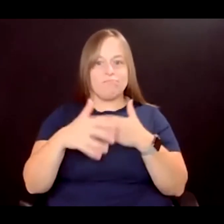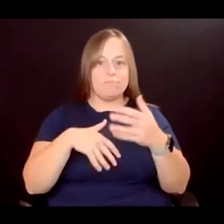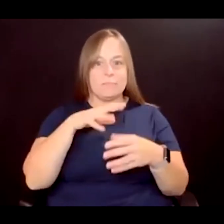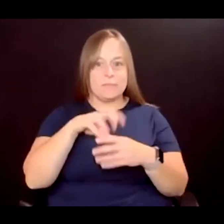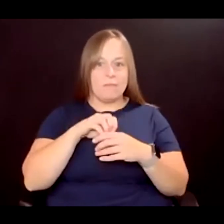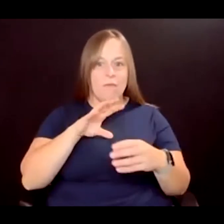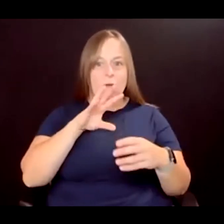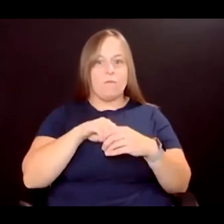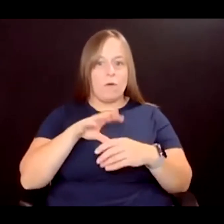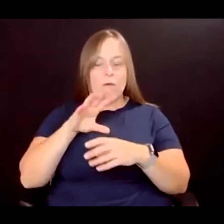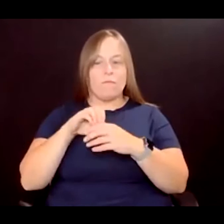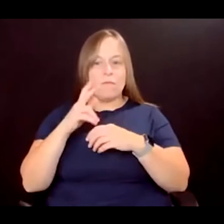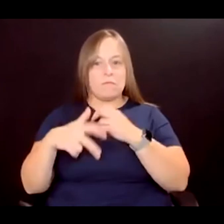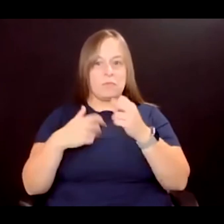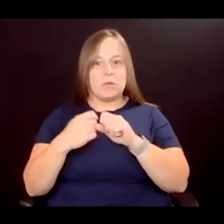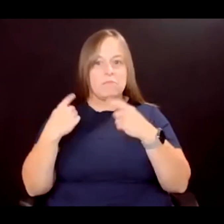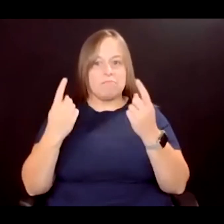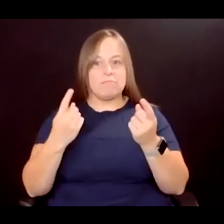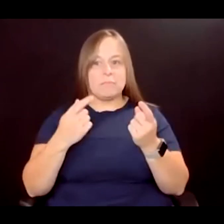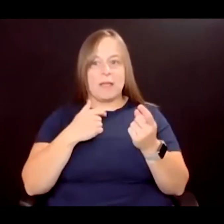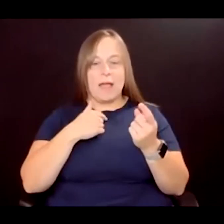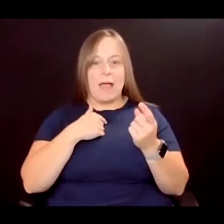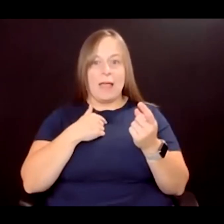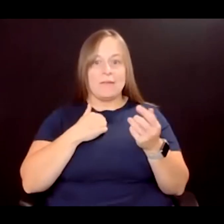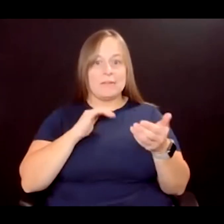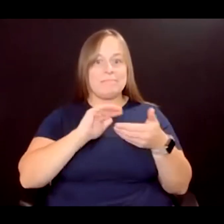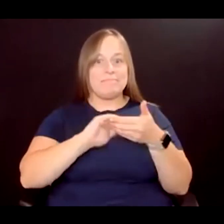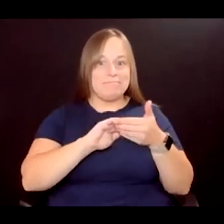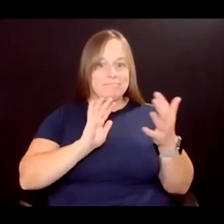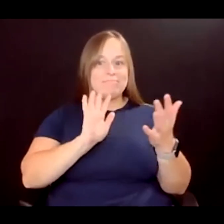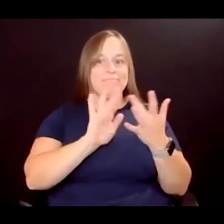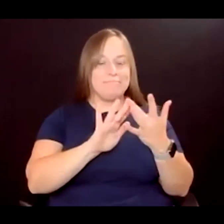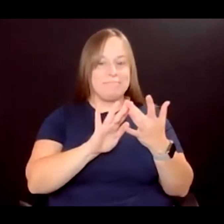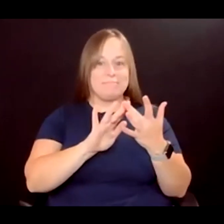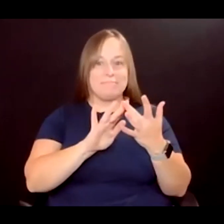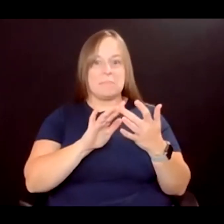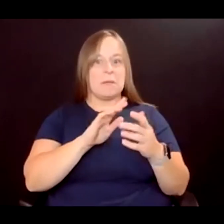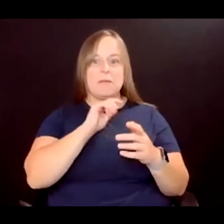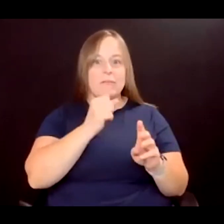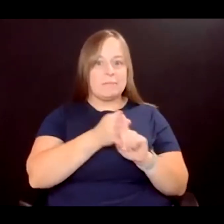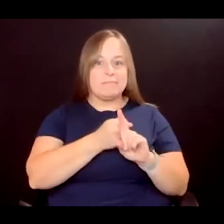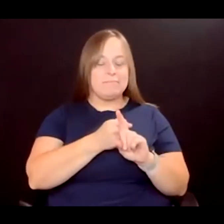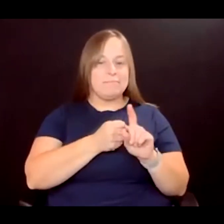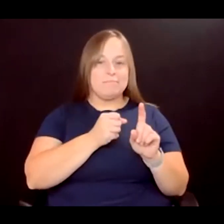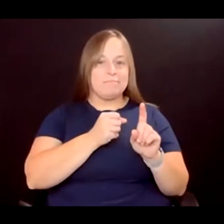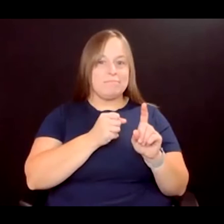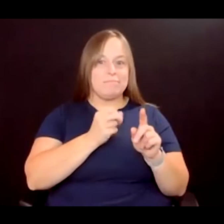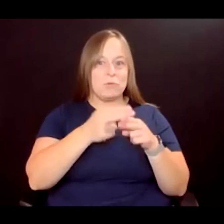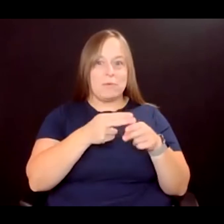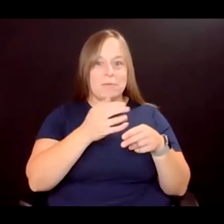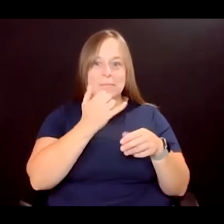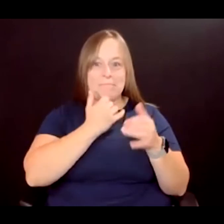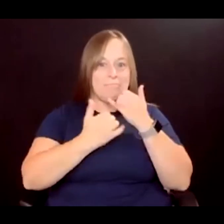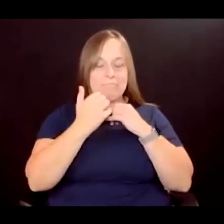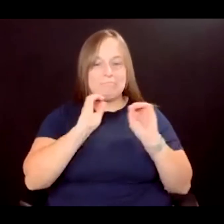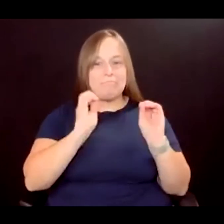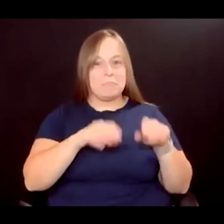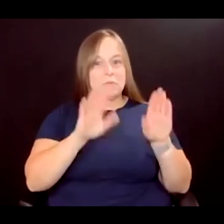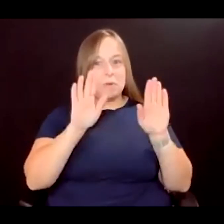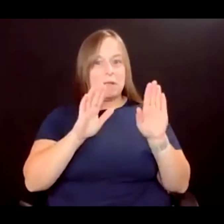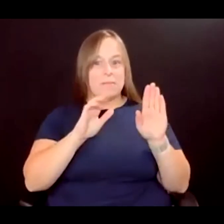little traction sort of clean, and they spout like a giant snowblower? yeah. Oh, yeah. Possibly go into the yard,